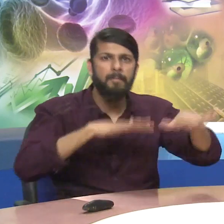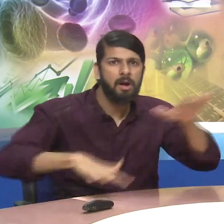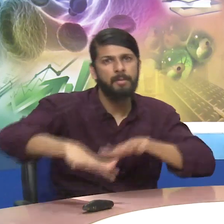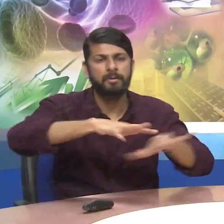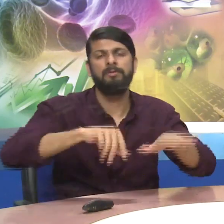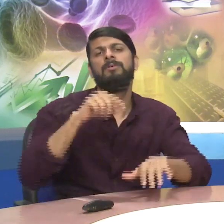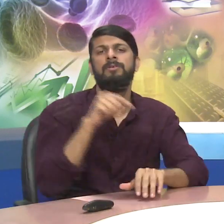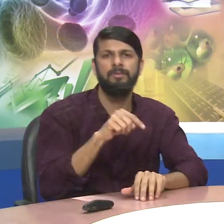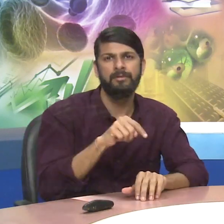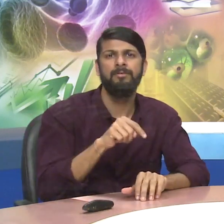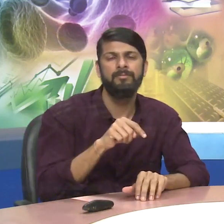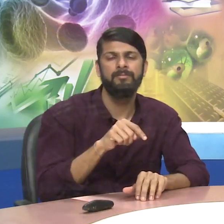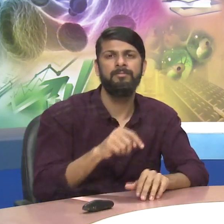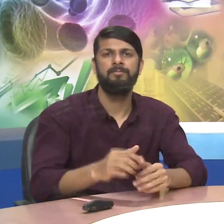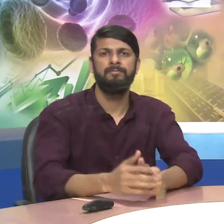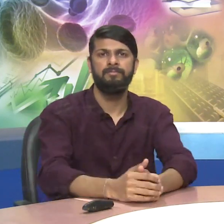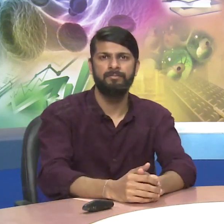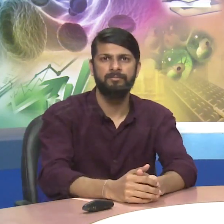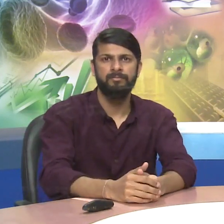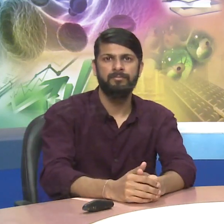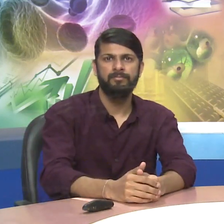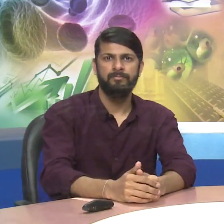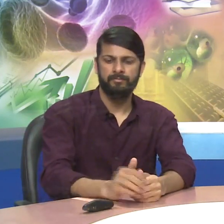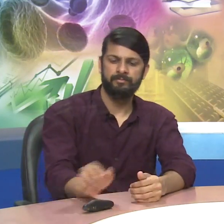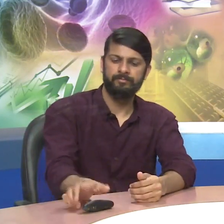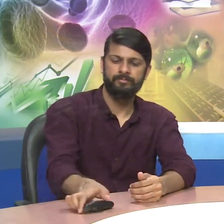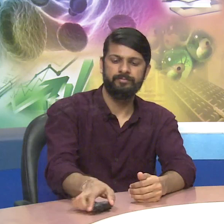respect all the states equally.